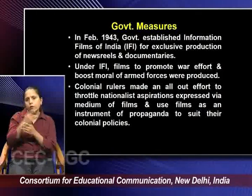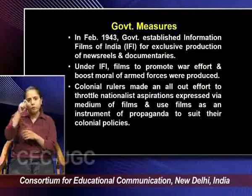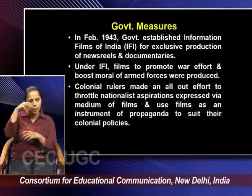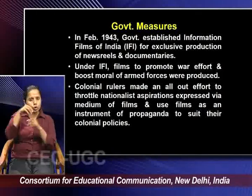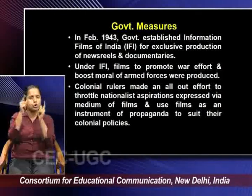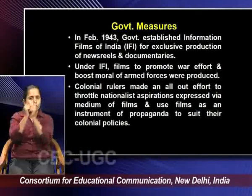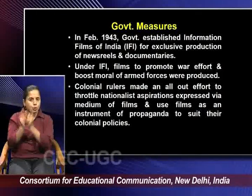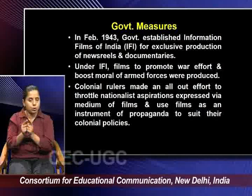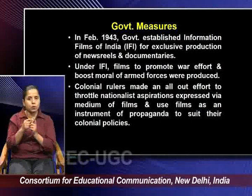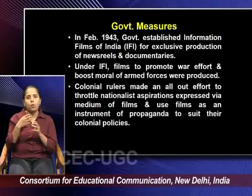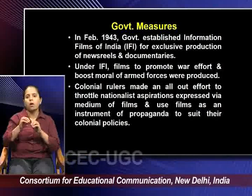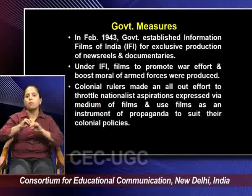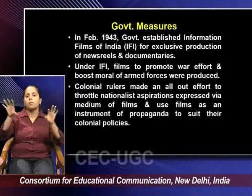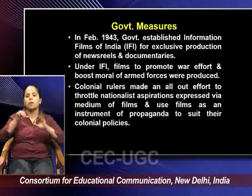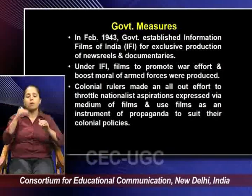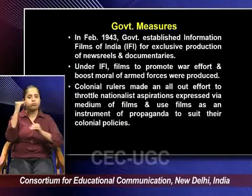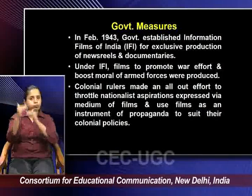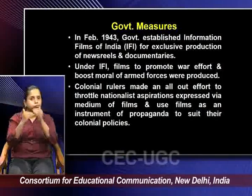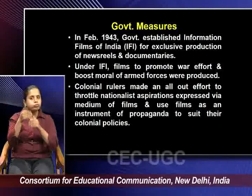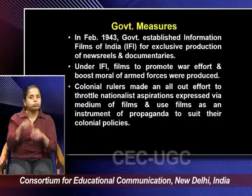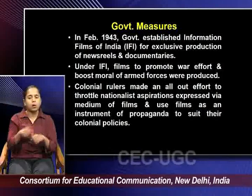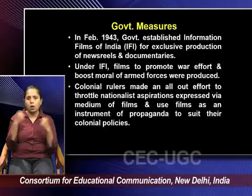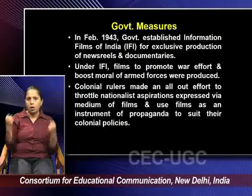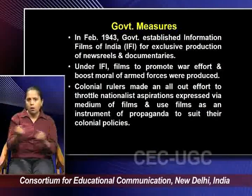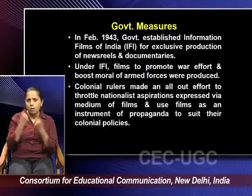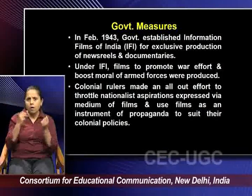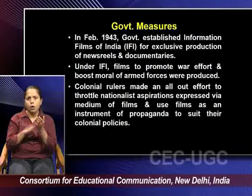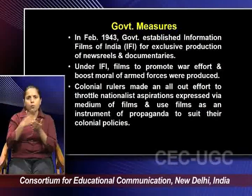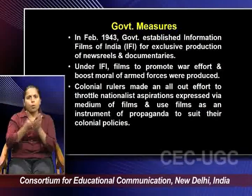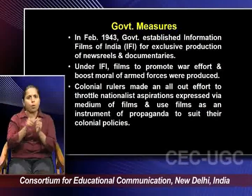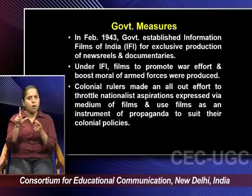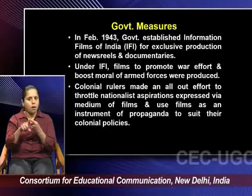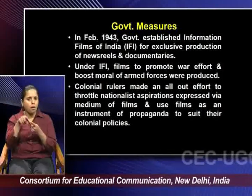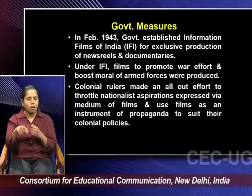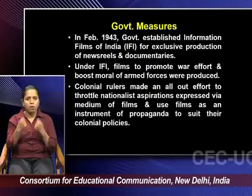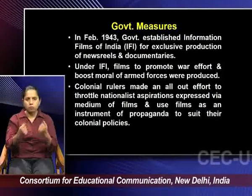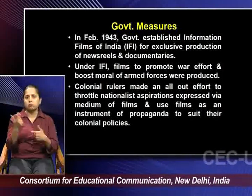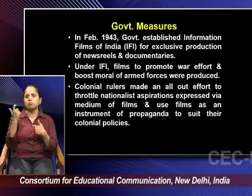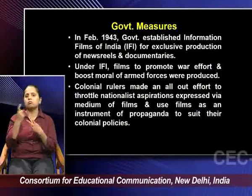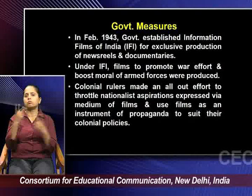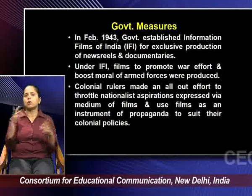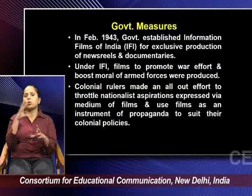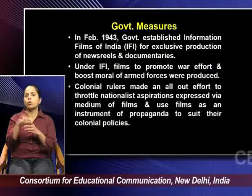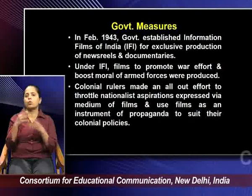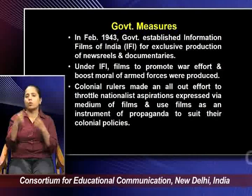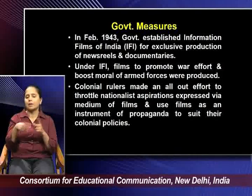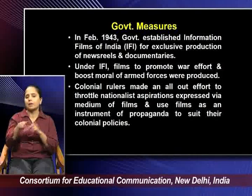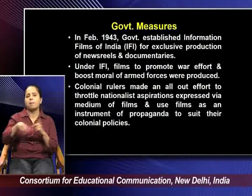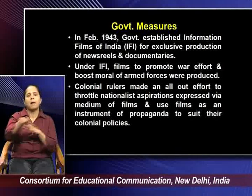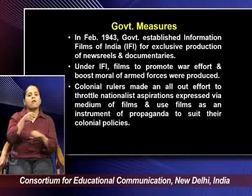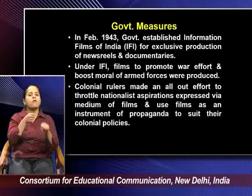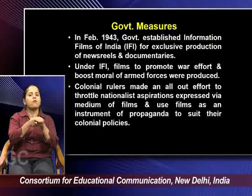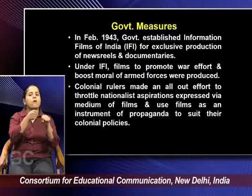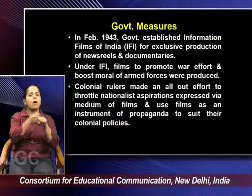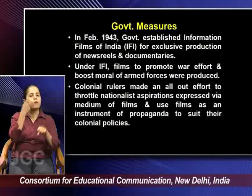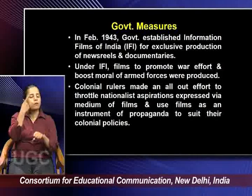in a way wanted to promote the war effort and boost the morale of the armed forces in that way which were fighting